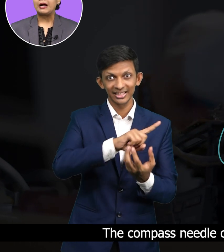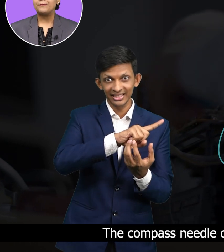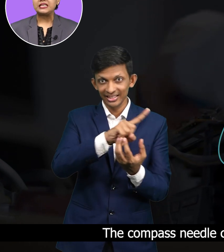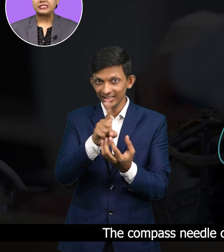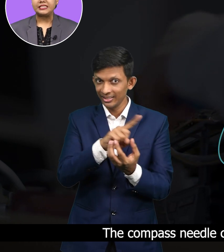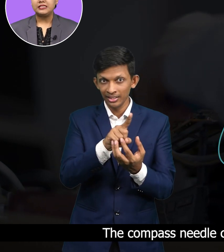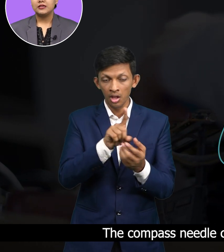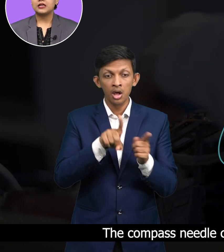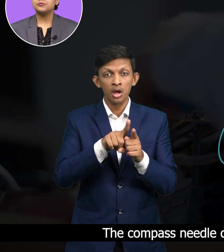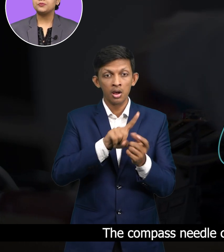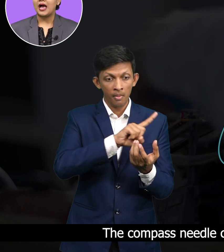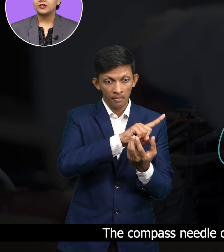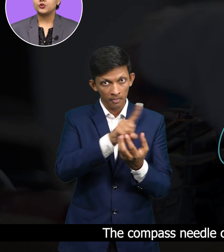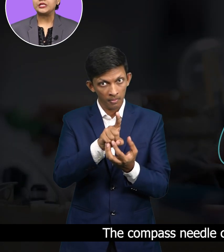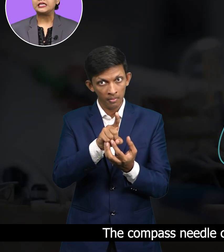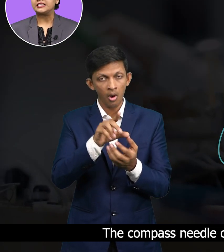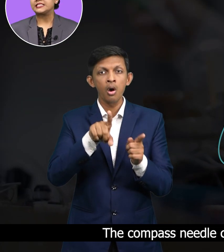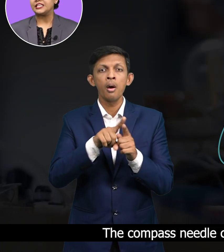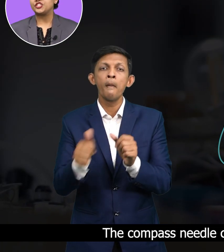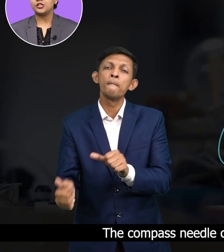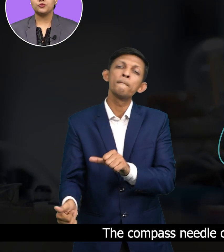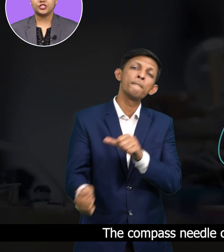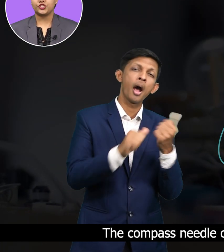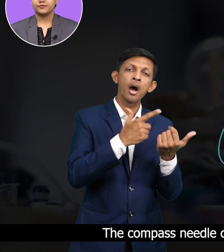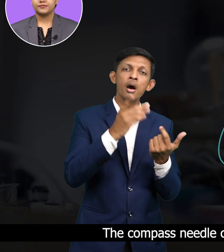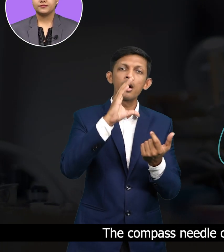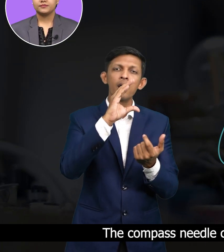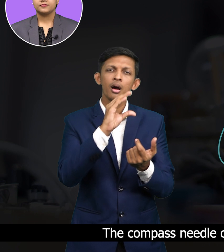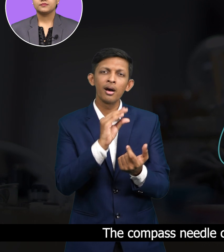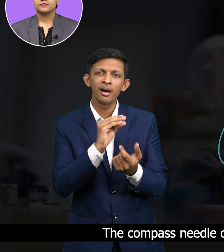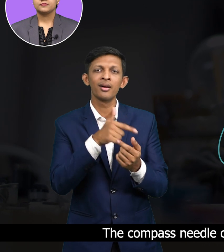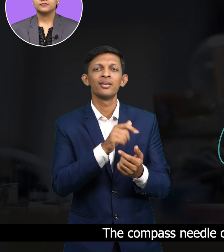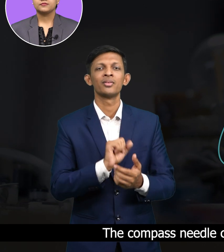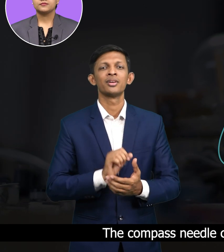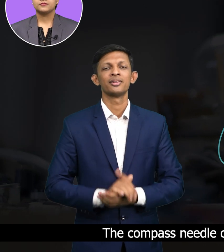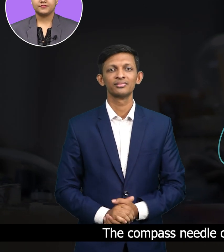The compass needle comes back to its initial position.